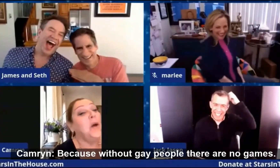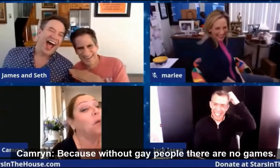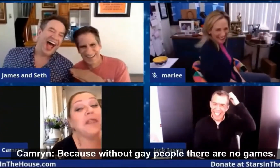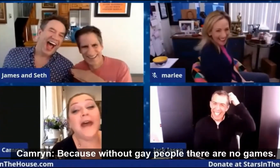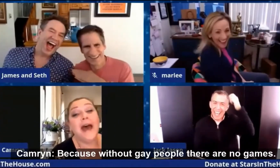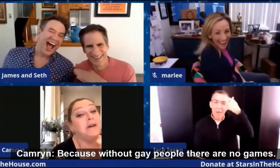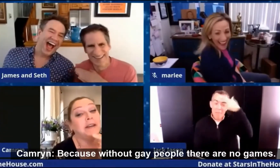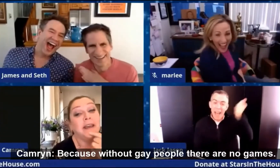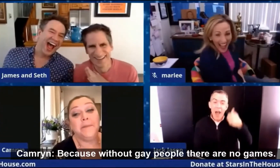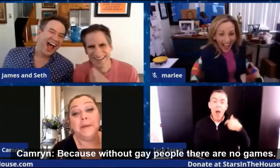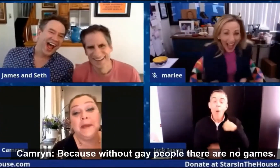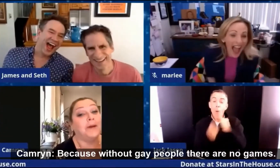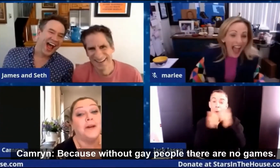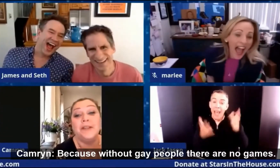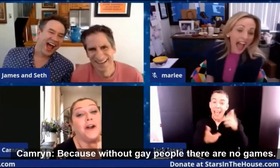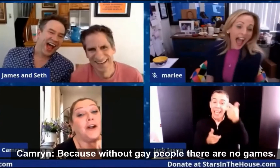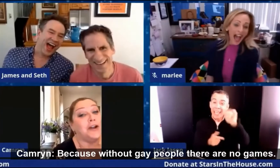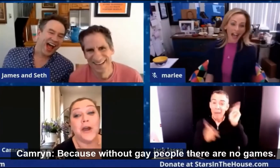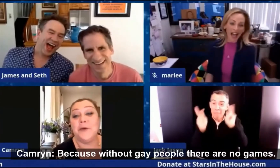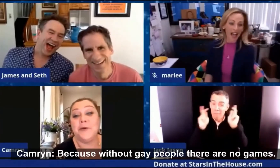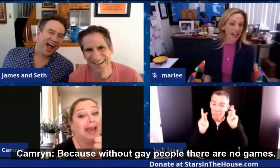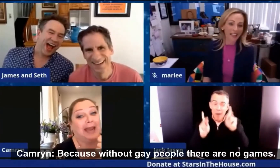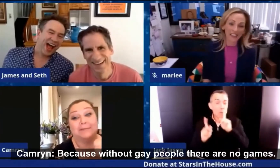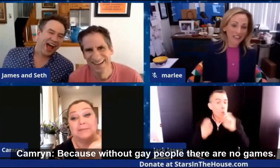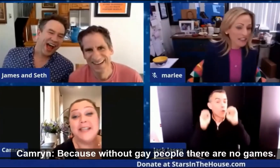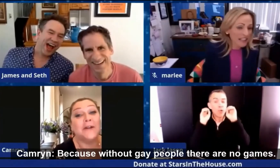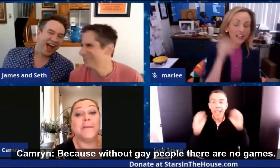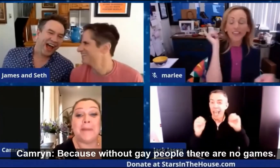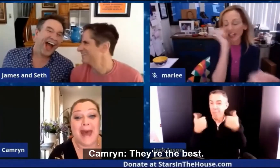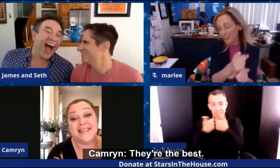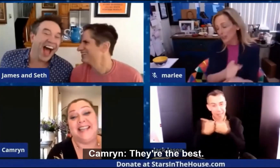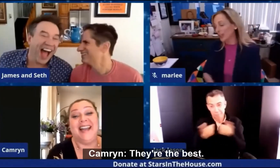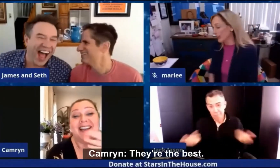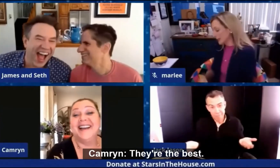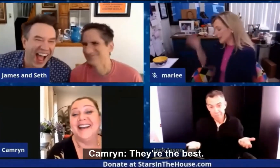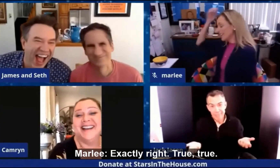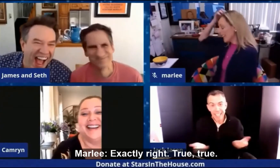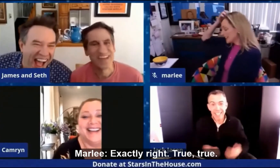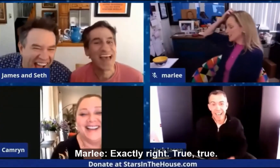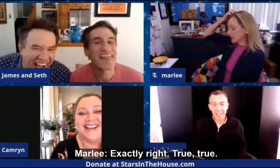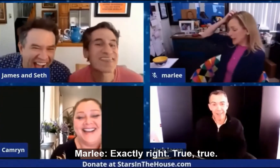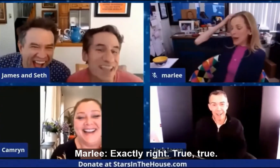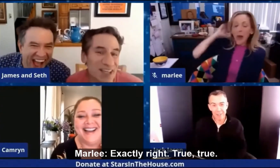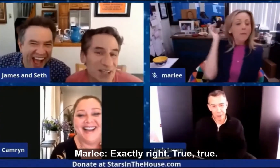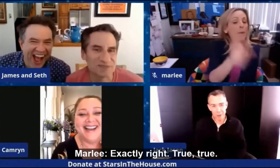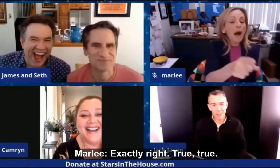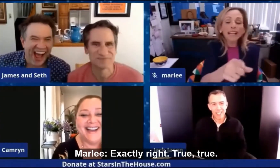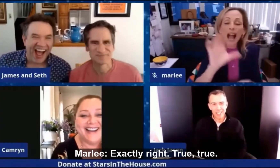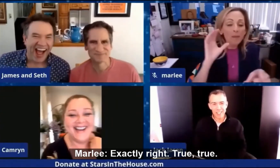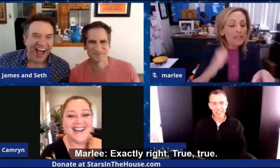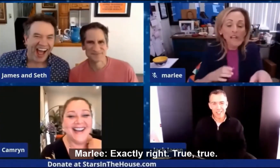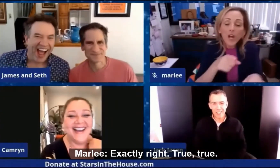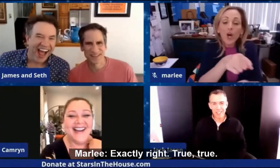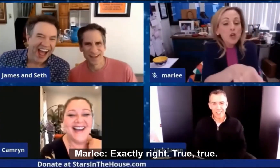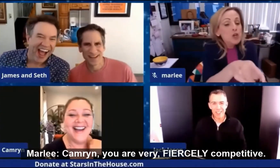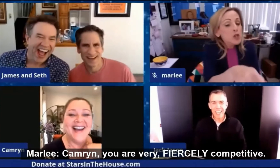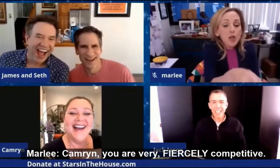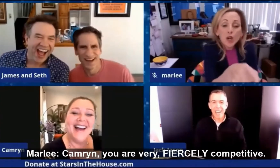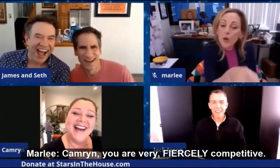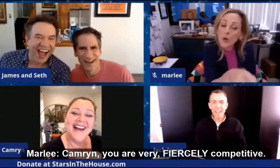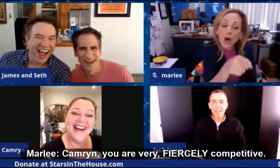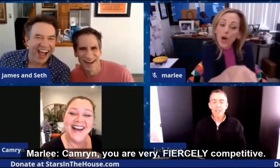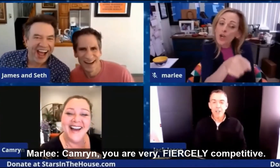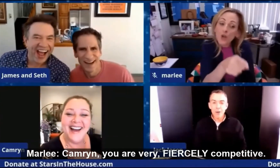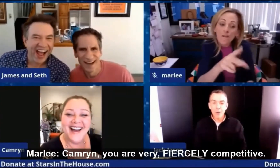Because without gay people, there are no games. They're the best. Exactly right. True.